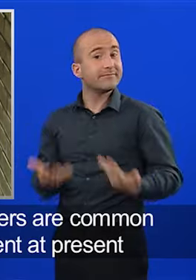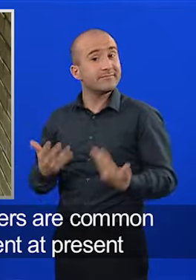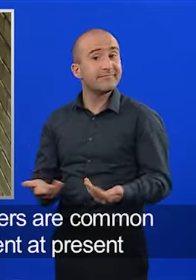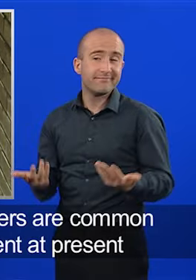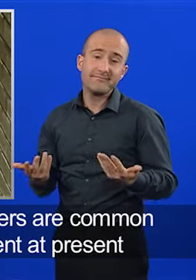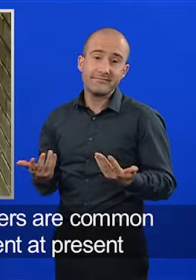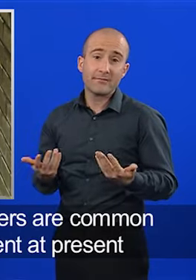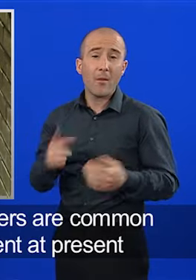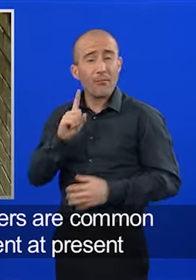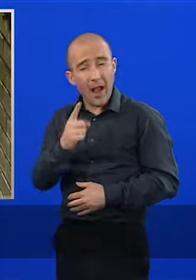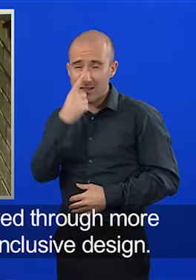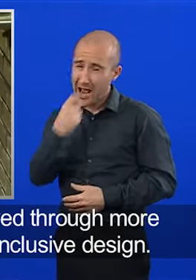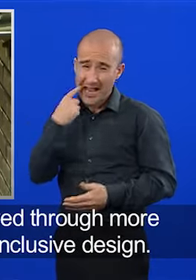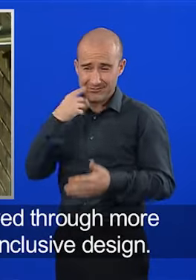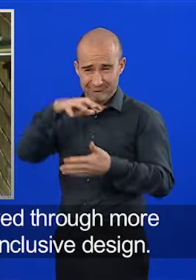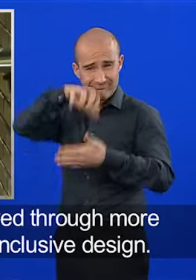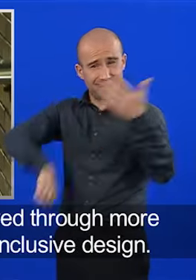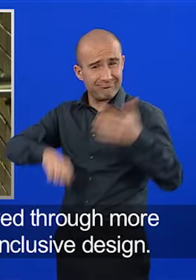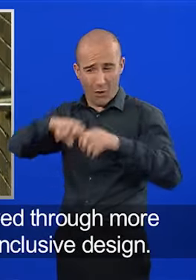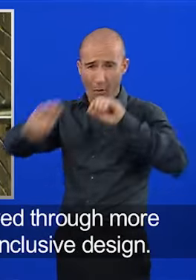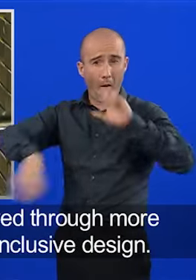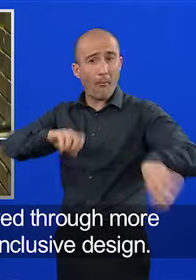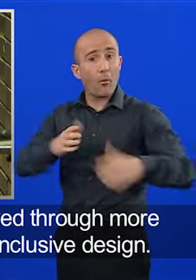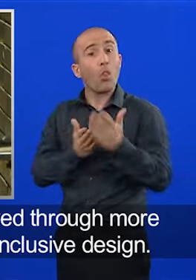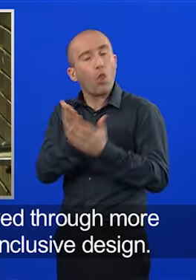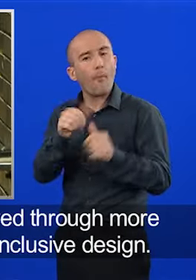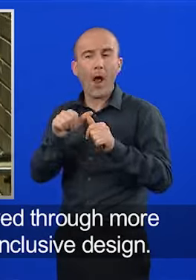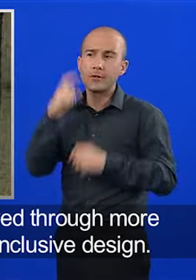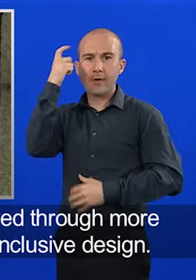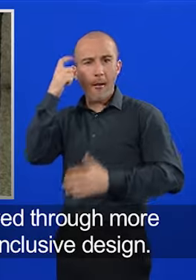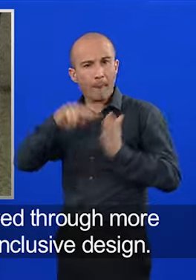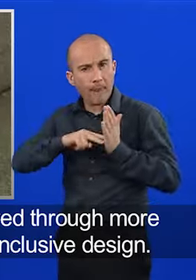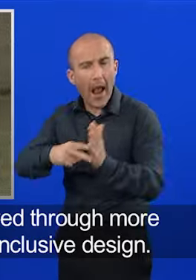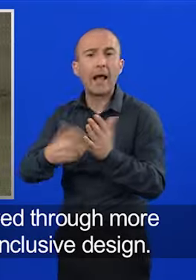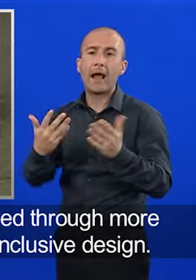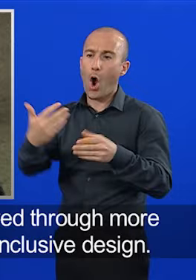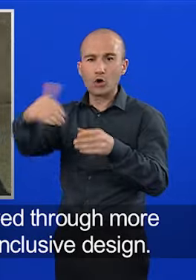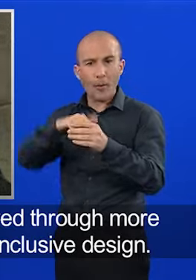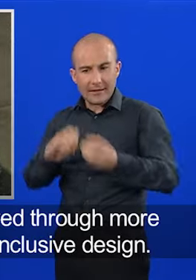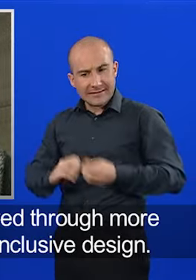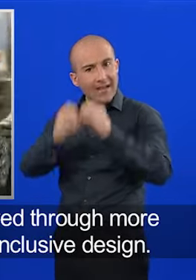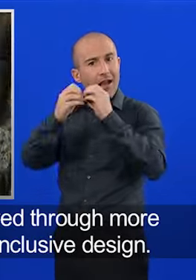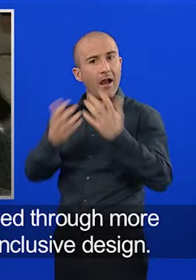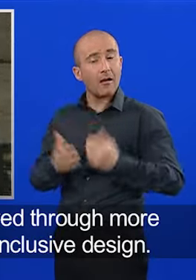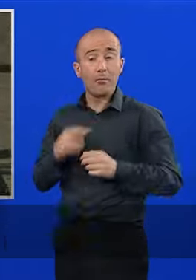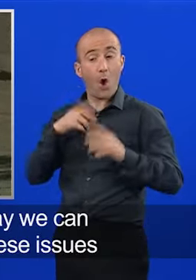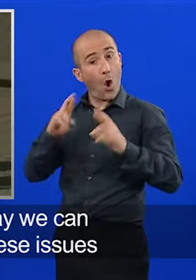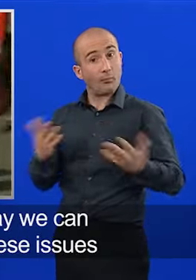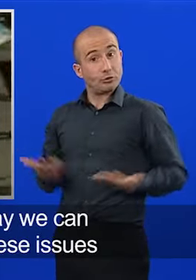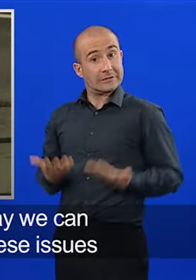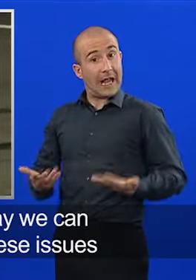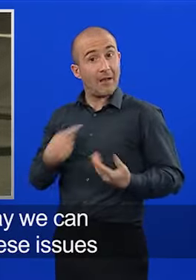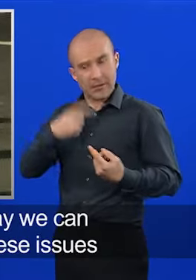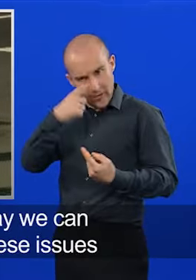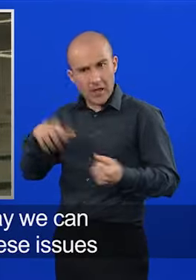in our environment at present, but could easily be removed through more thoughtful planning and inclusive design. We hope